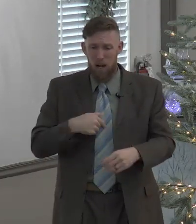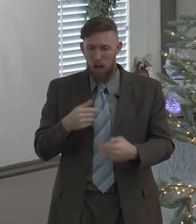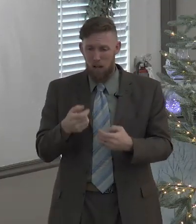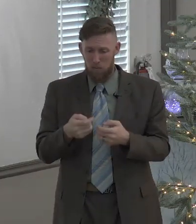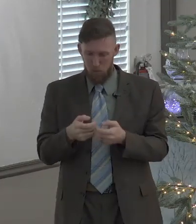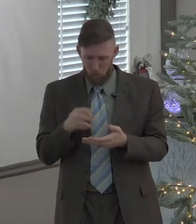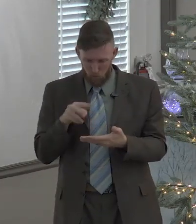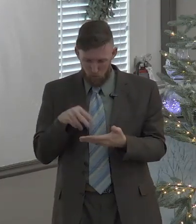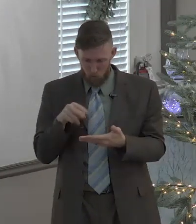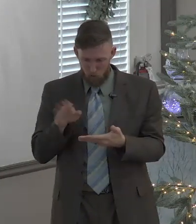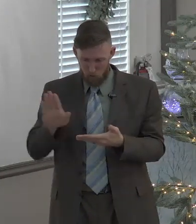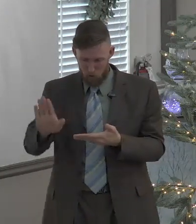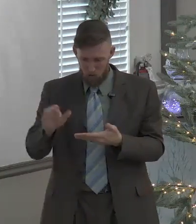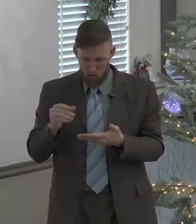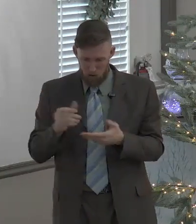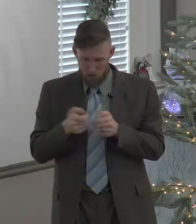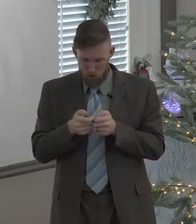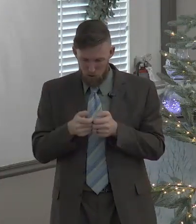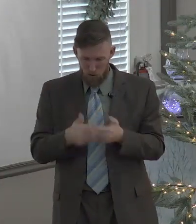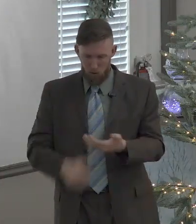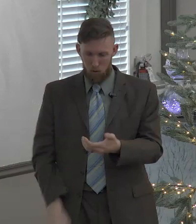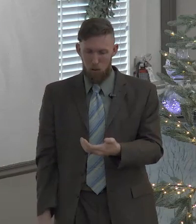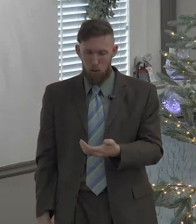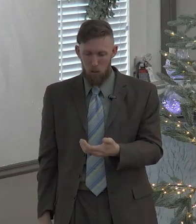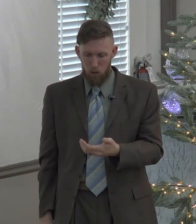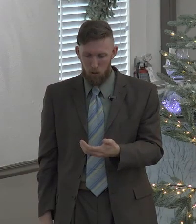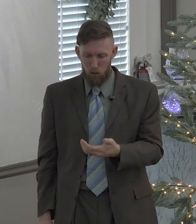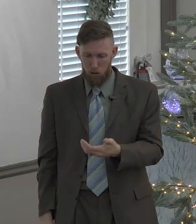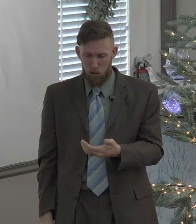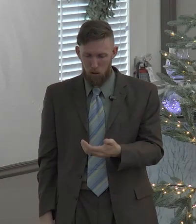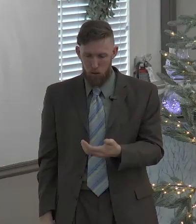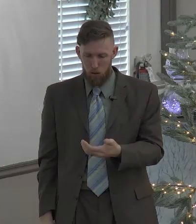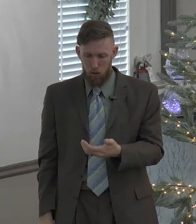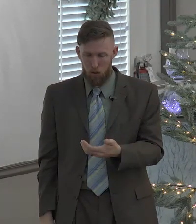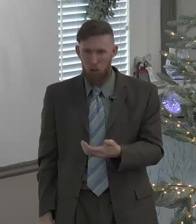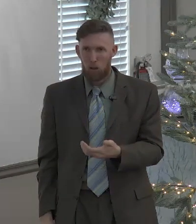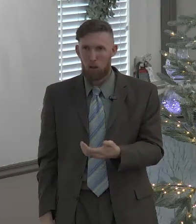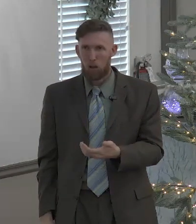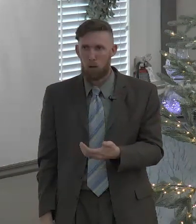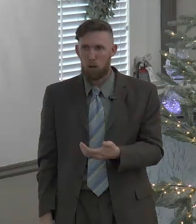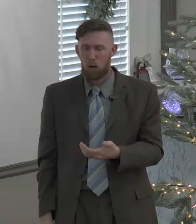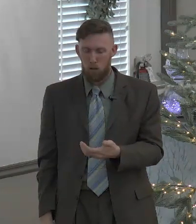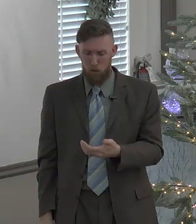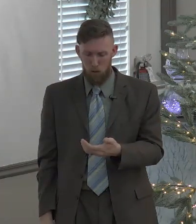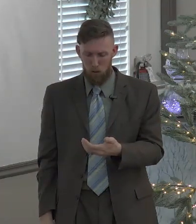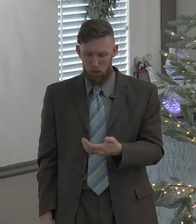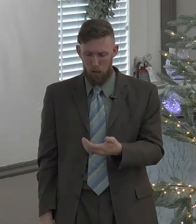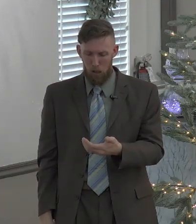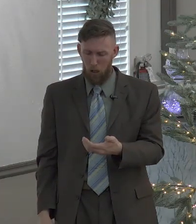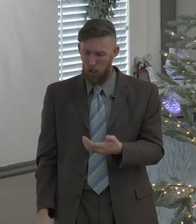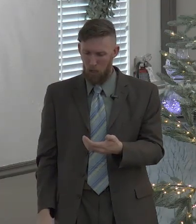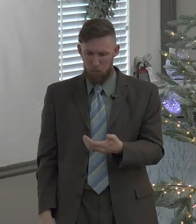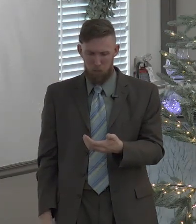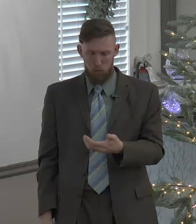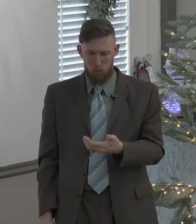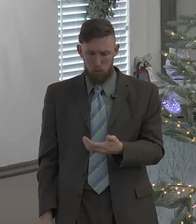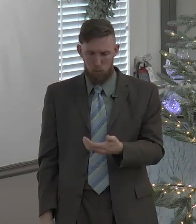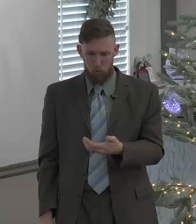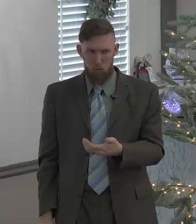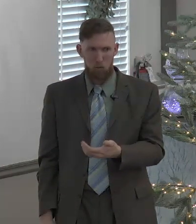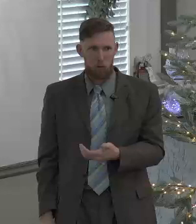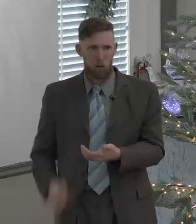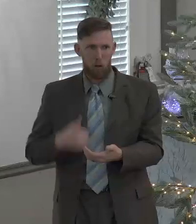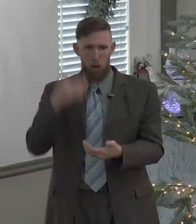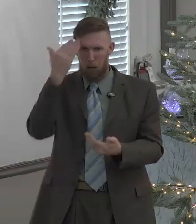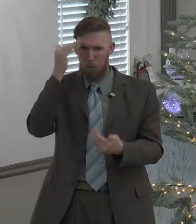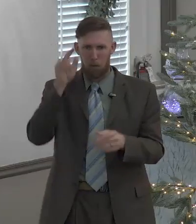and honestly, you're a pastor and you've been a pastor for a long time, and I'm sitting there reading his text, and my goodness, I don't know what to say to him.